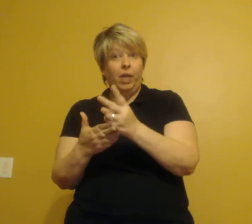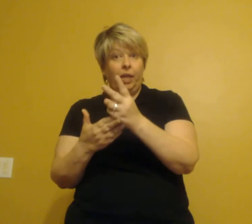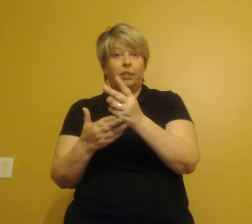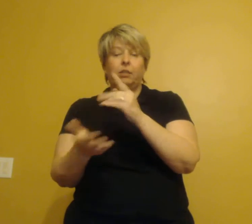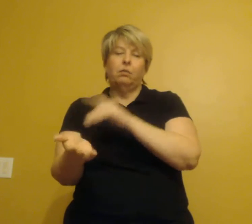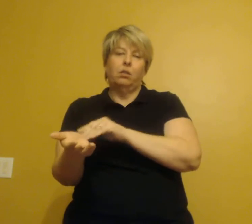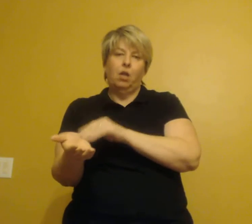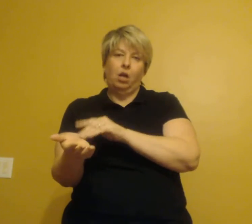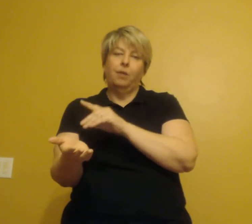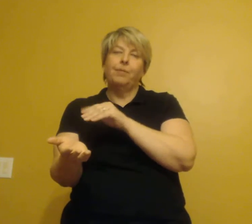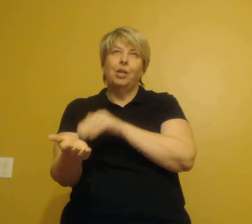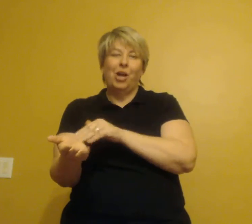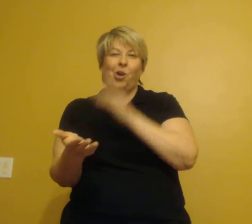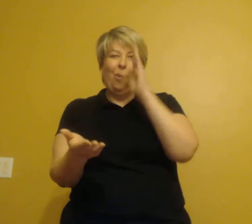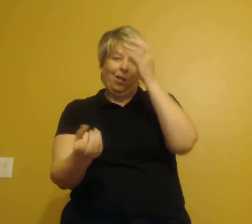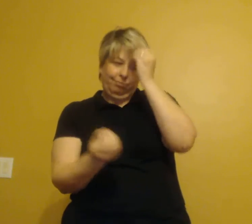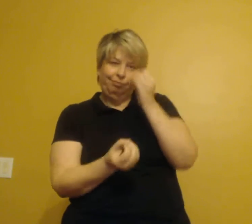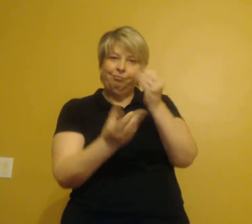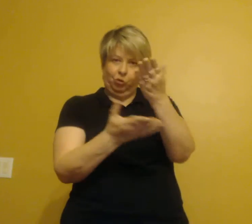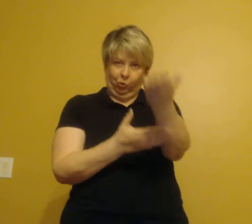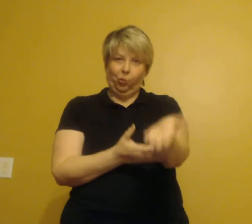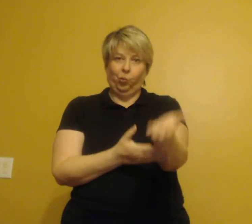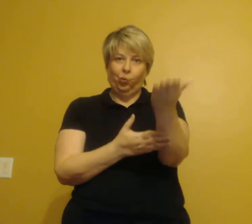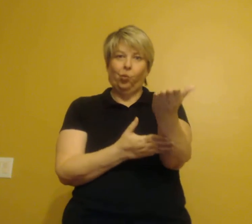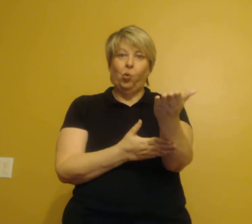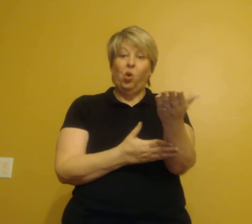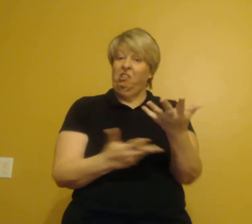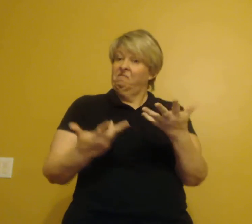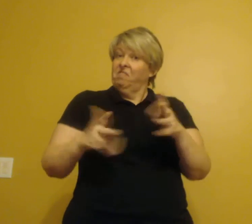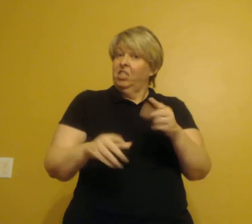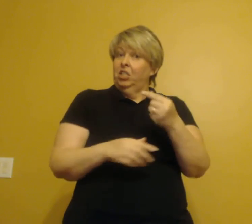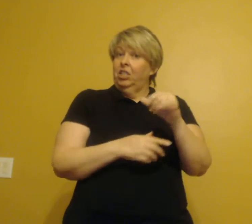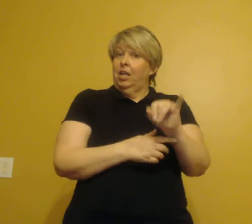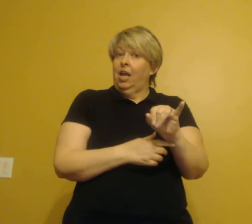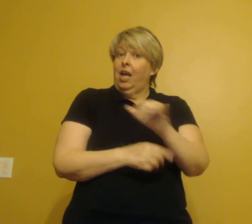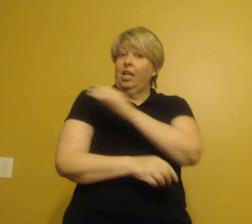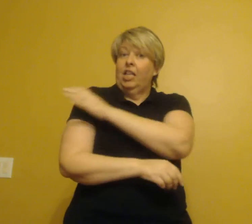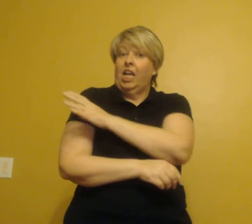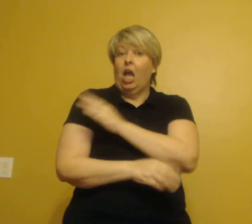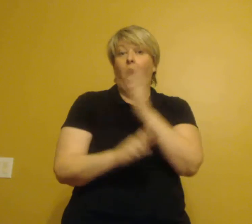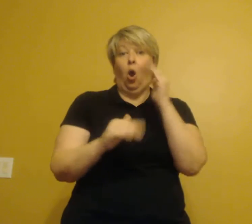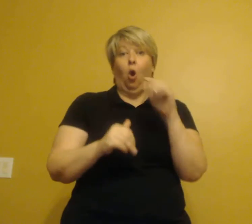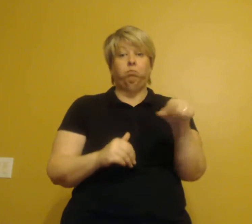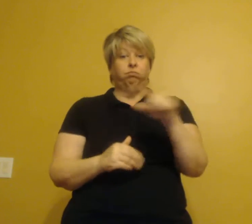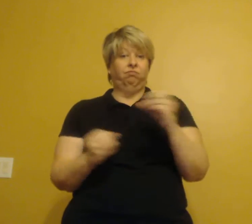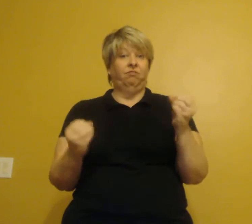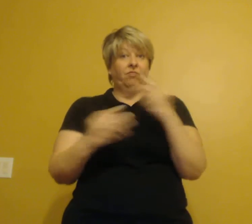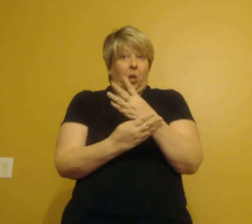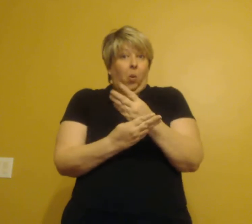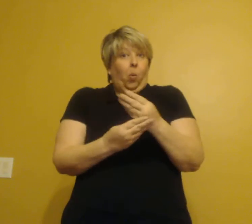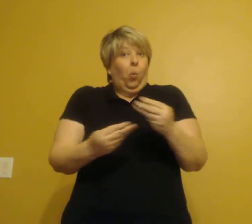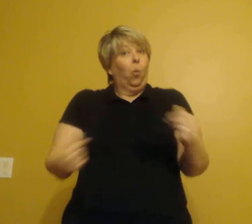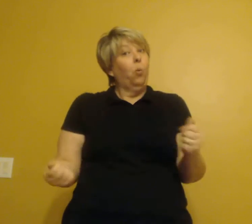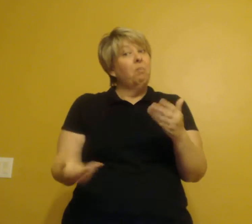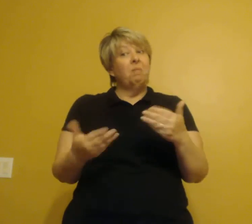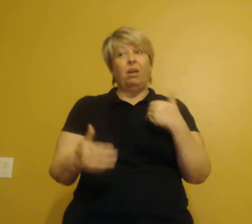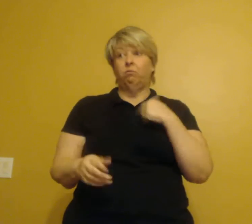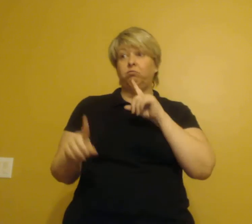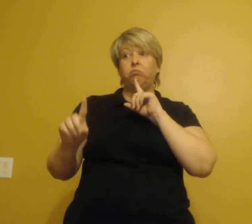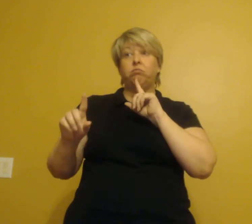GI clinic. I hope this has helped relieve some fears people might have and answered some questions that you may have about what